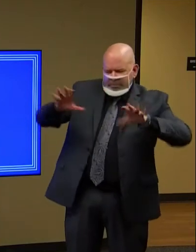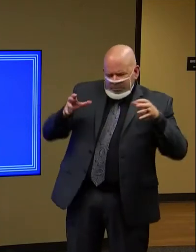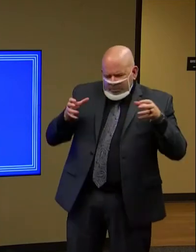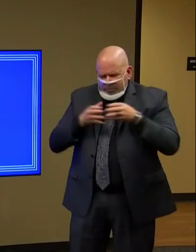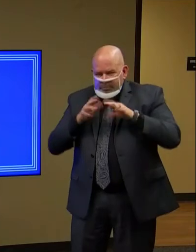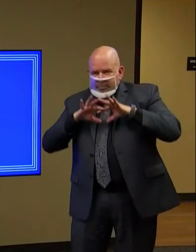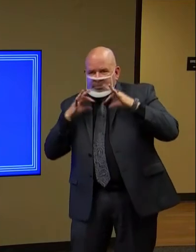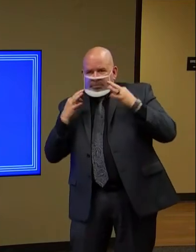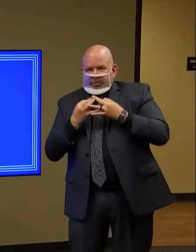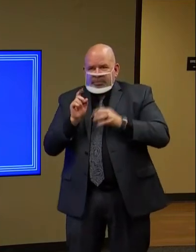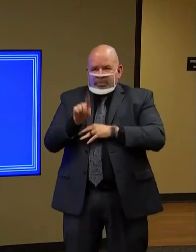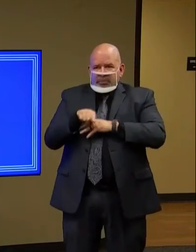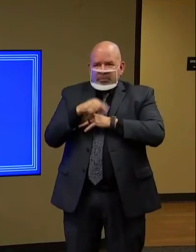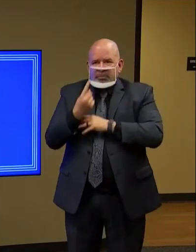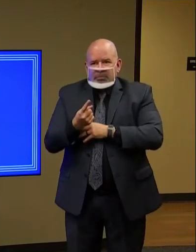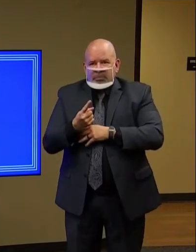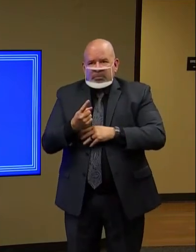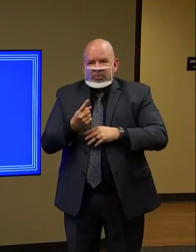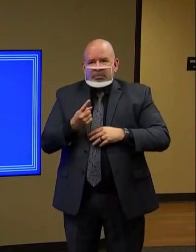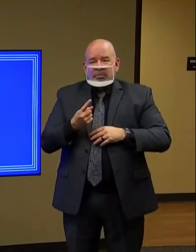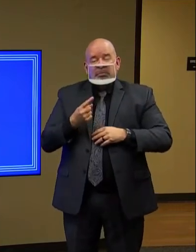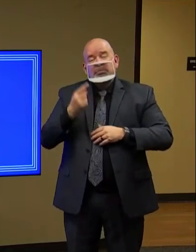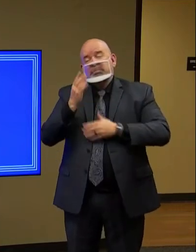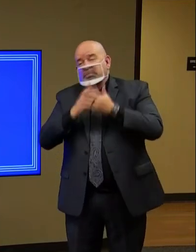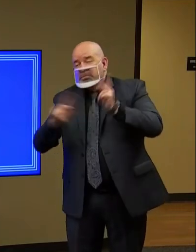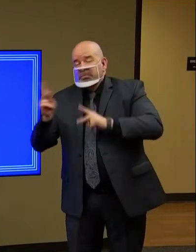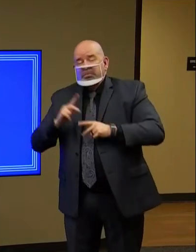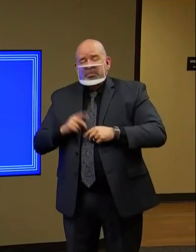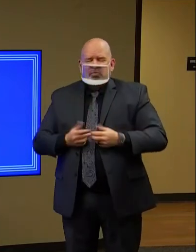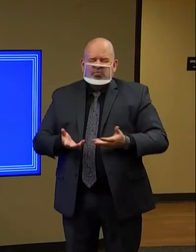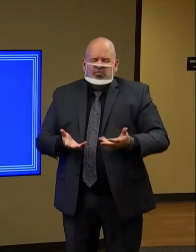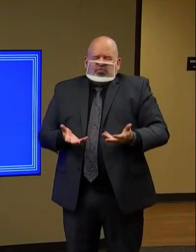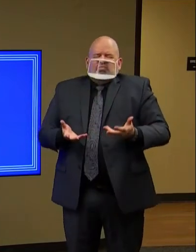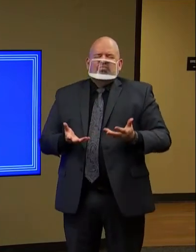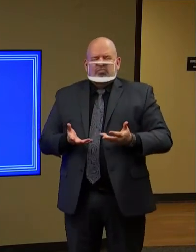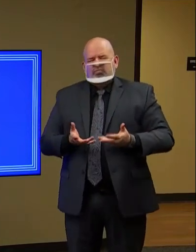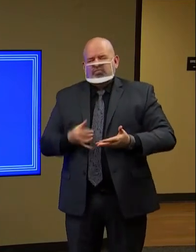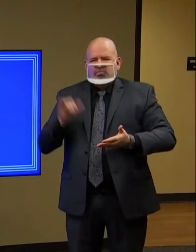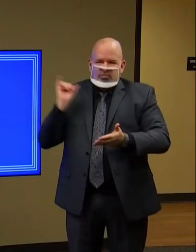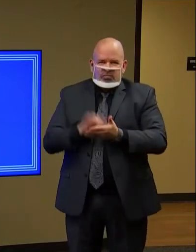did not. For the state of Texas, a record number of